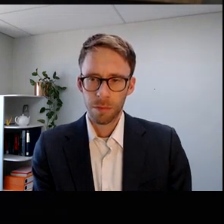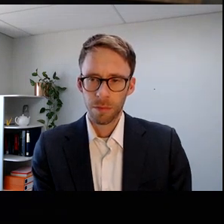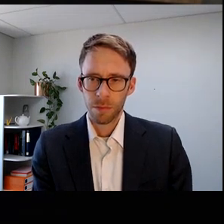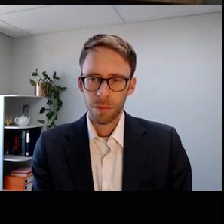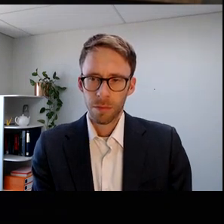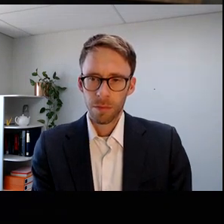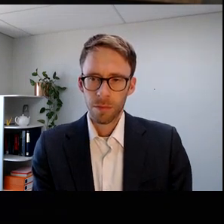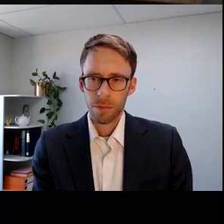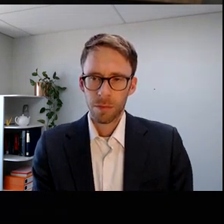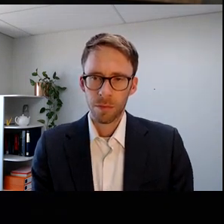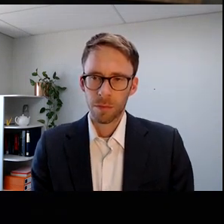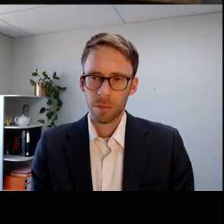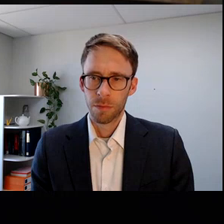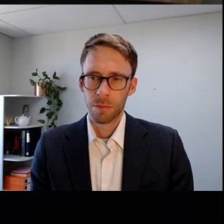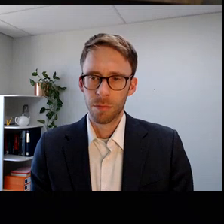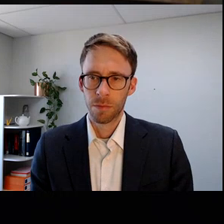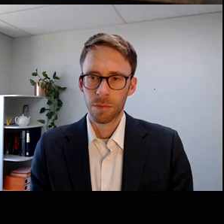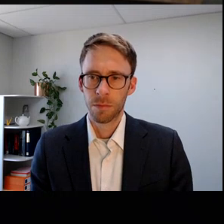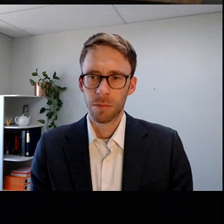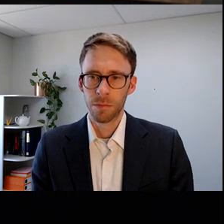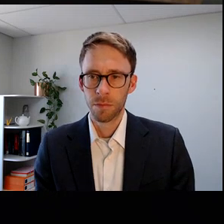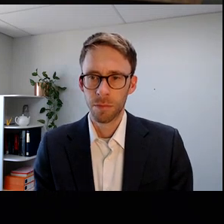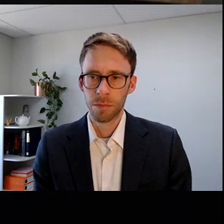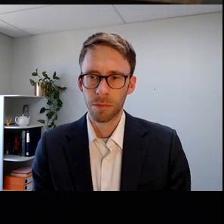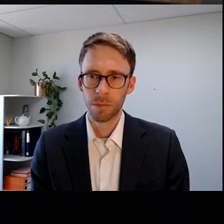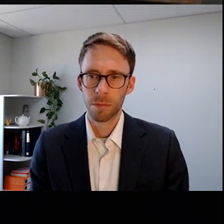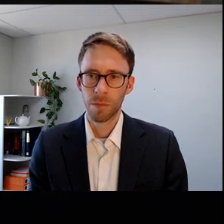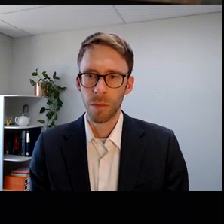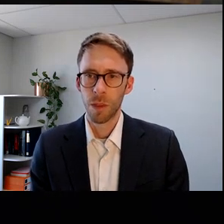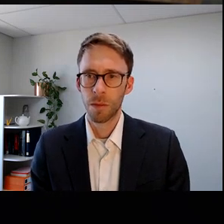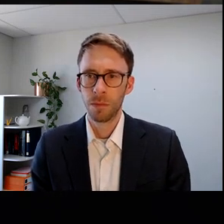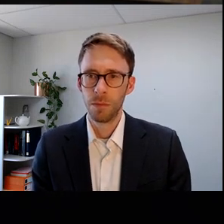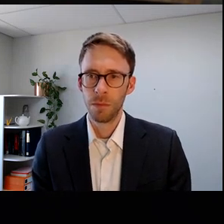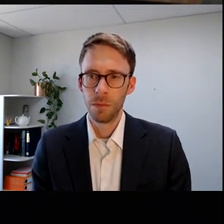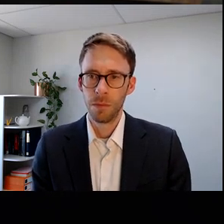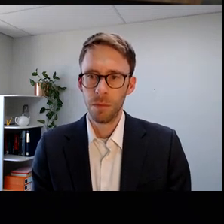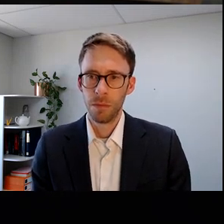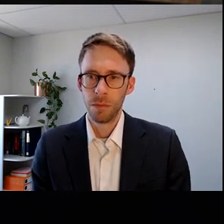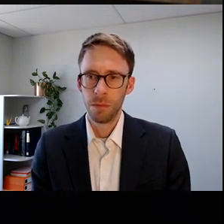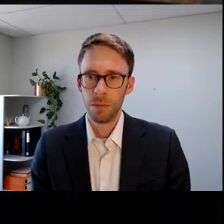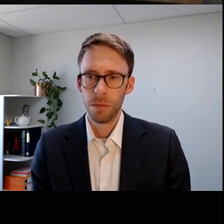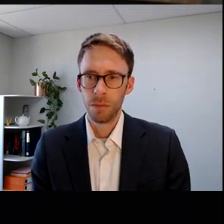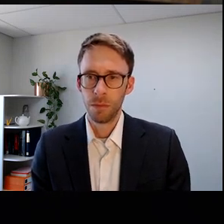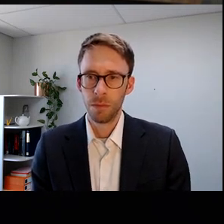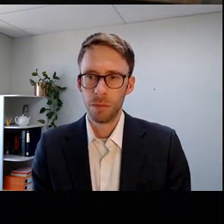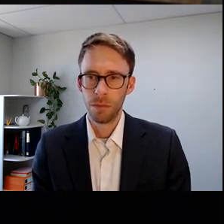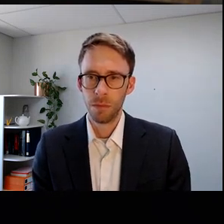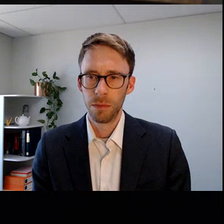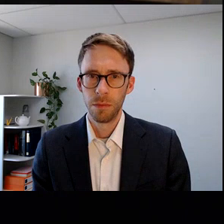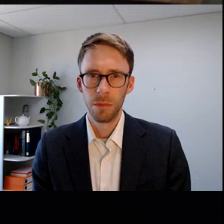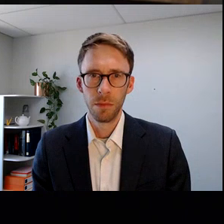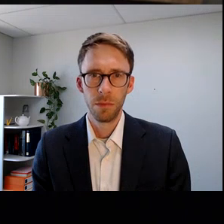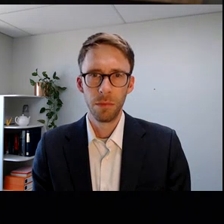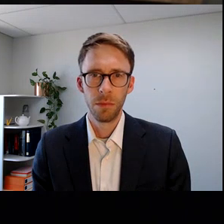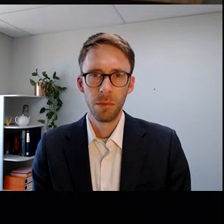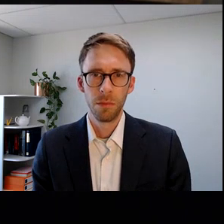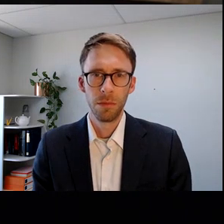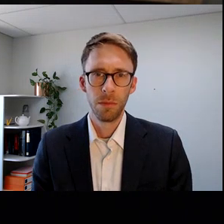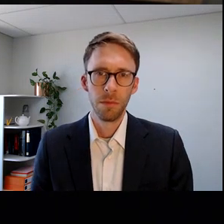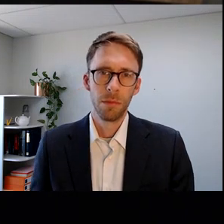disability. And I recognise this as a very important day because not only did I work with a number of people, quite a